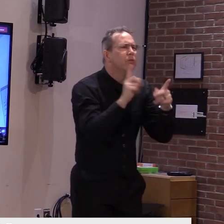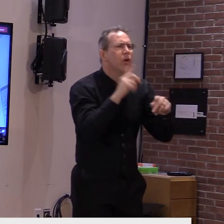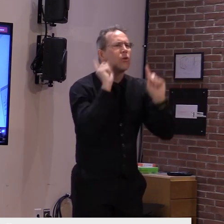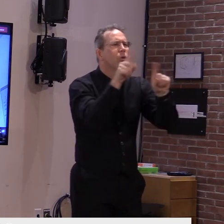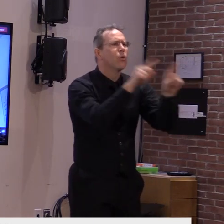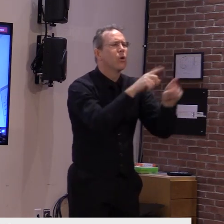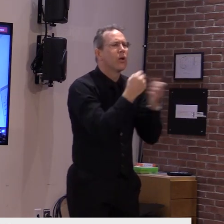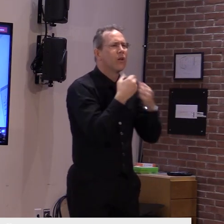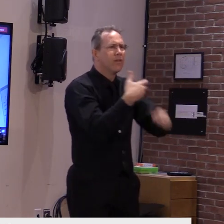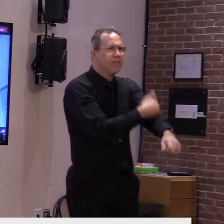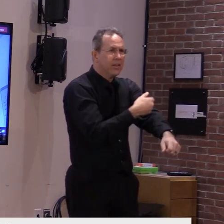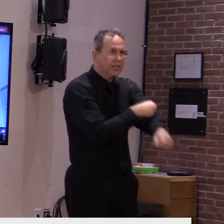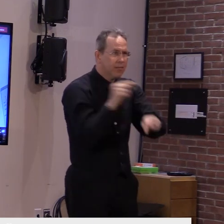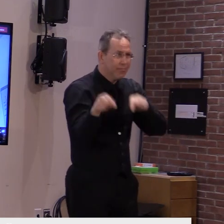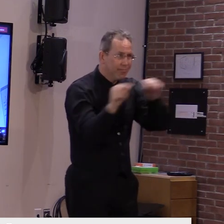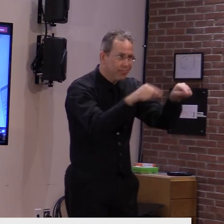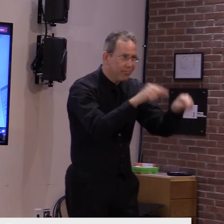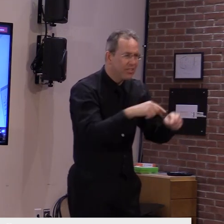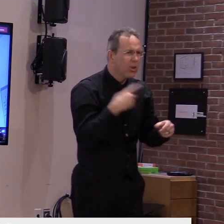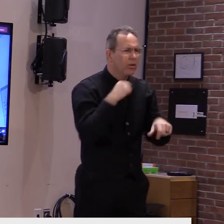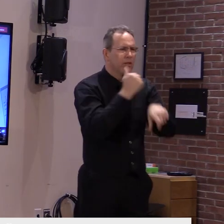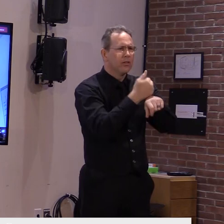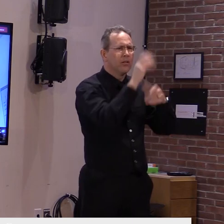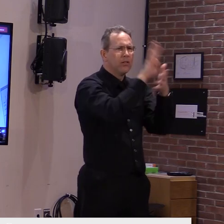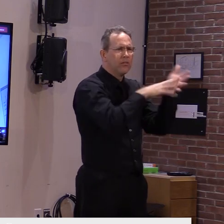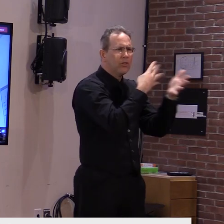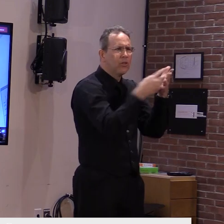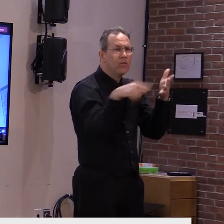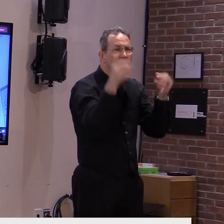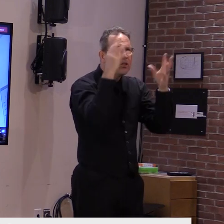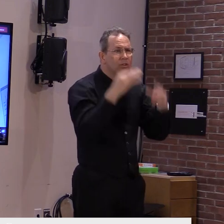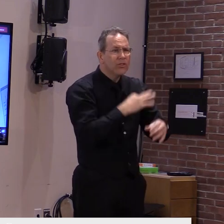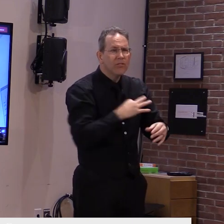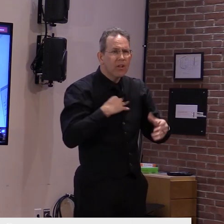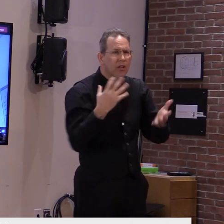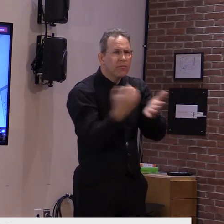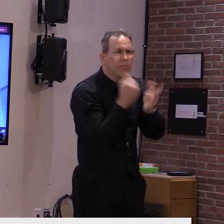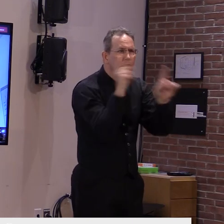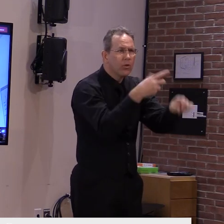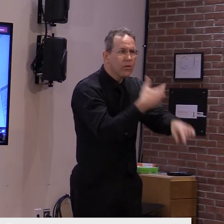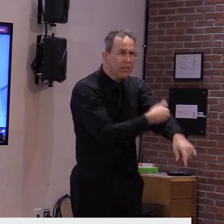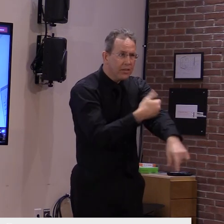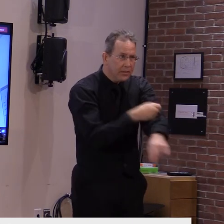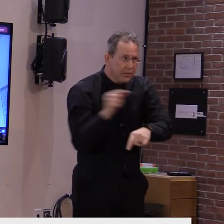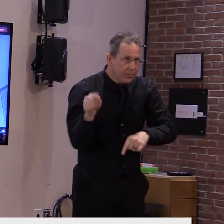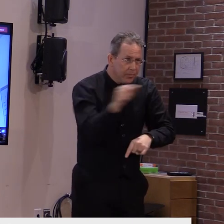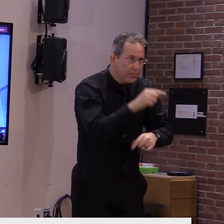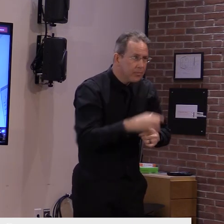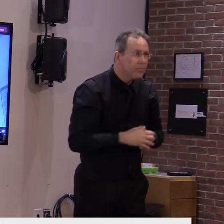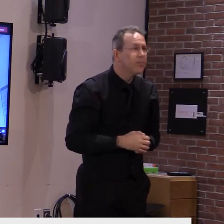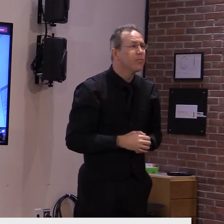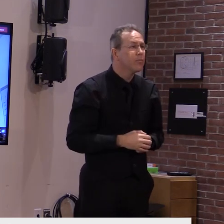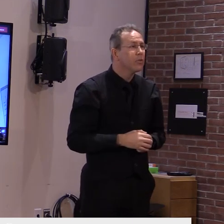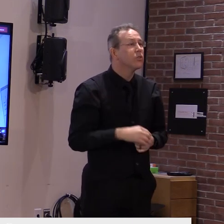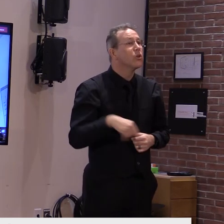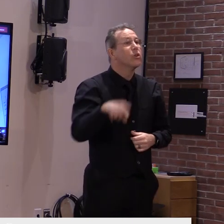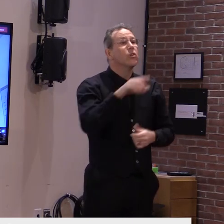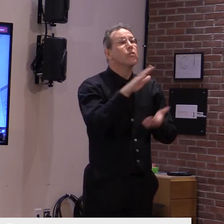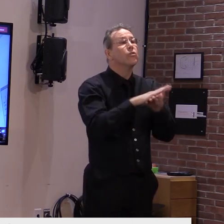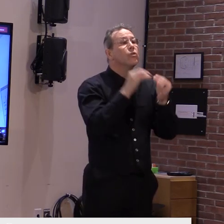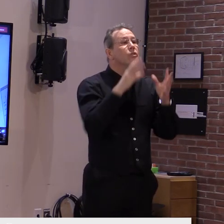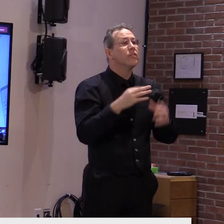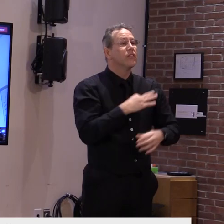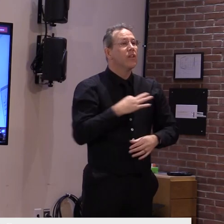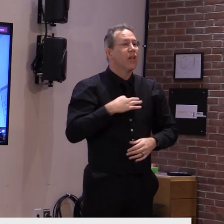the vaccination clinics. The vaccination of school staff will likely have a significant impact on our ability to offer more